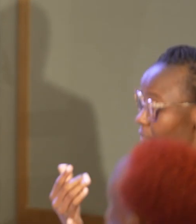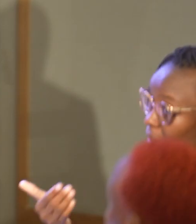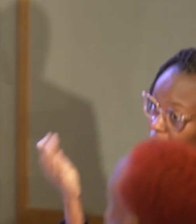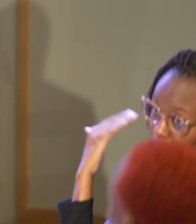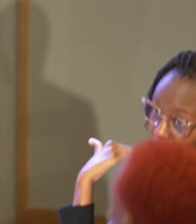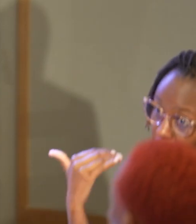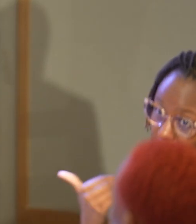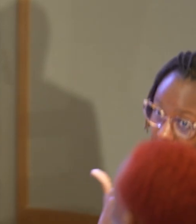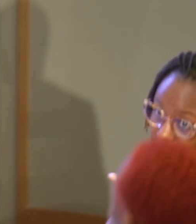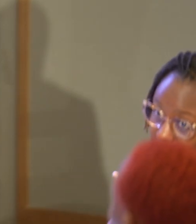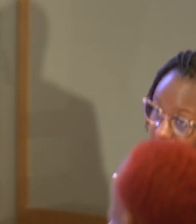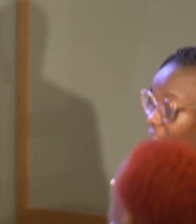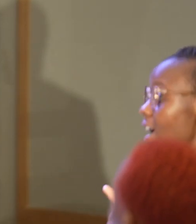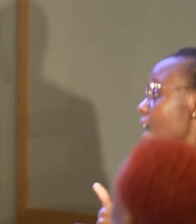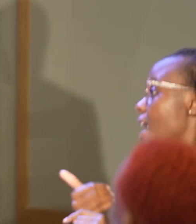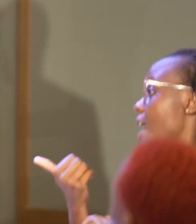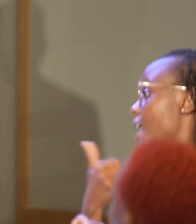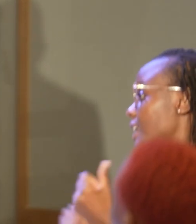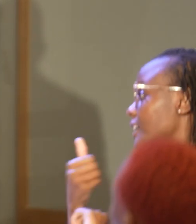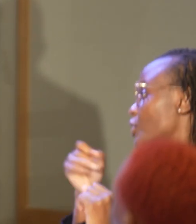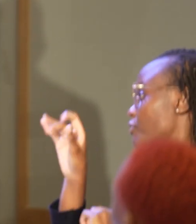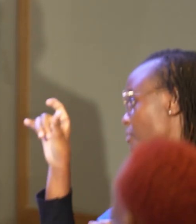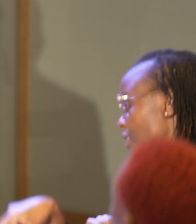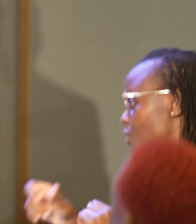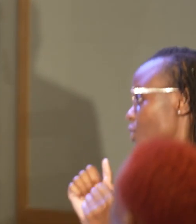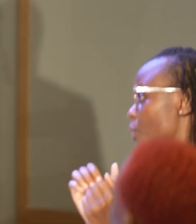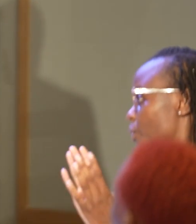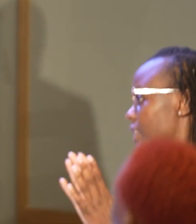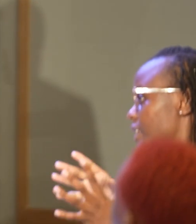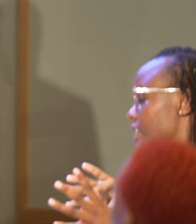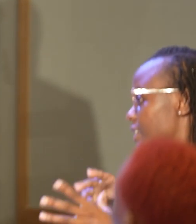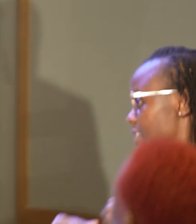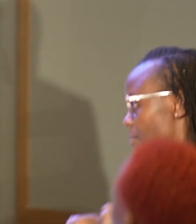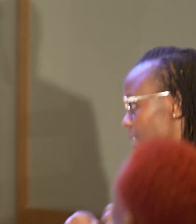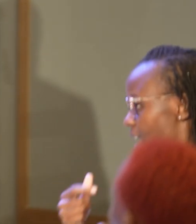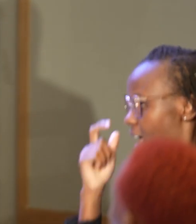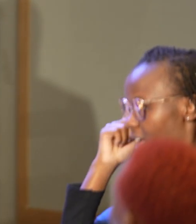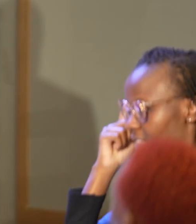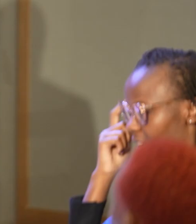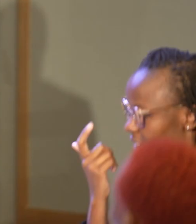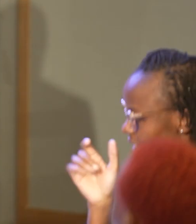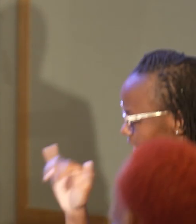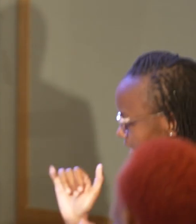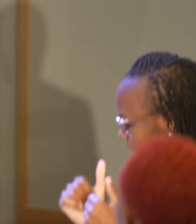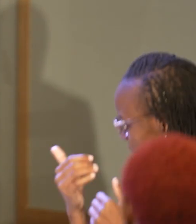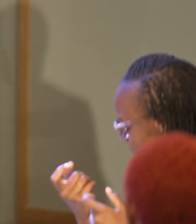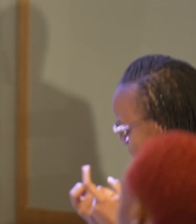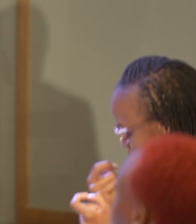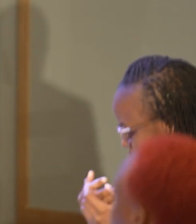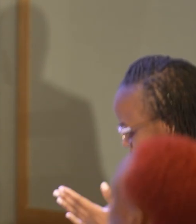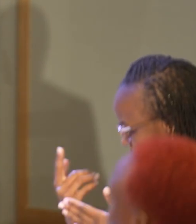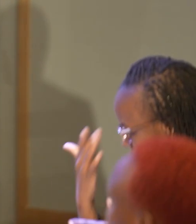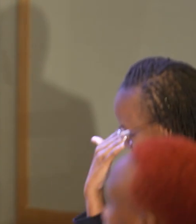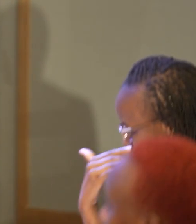published the Act on Persons with Disability a couple of weeks